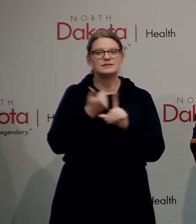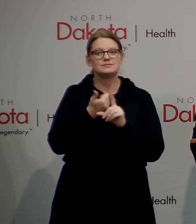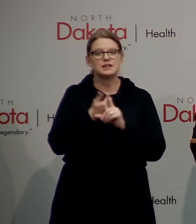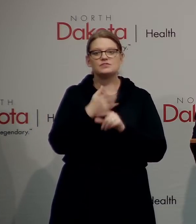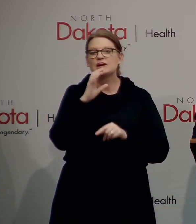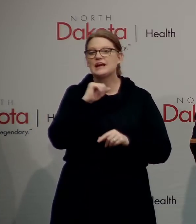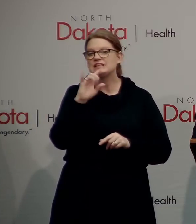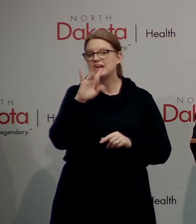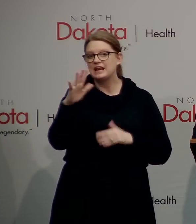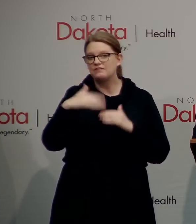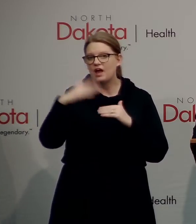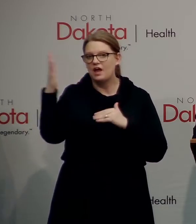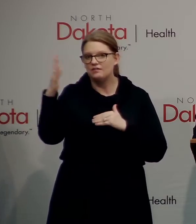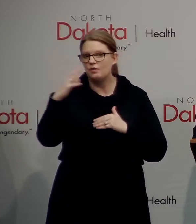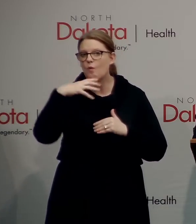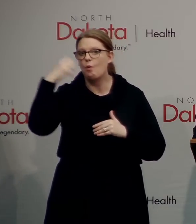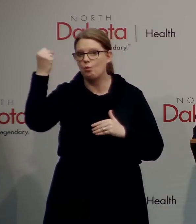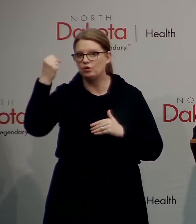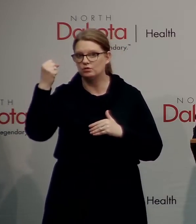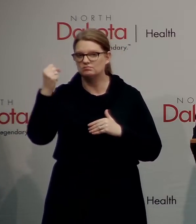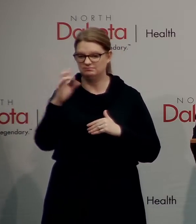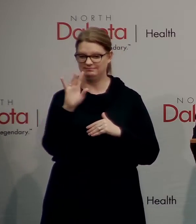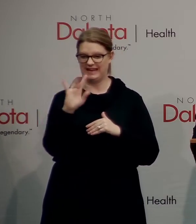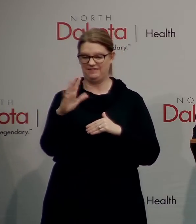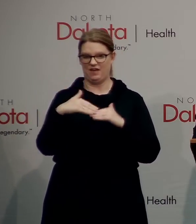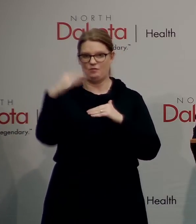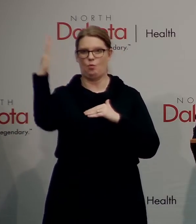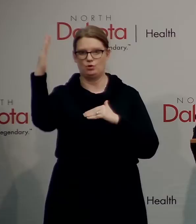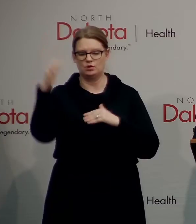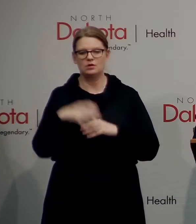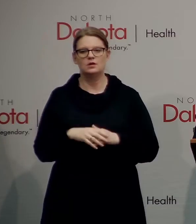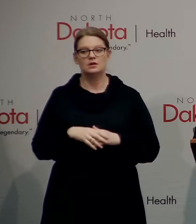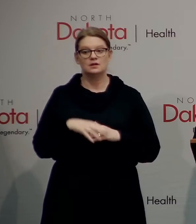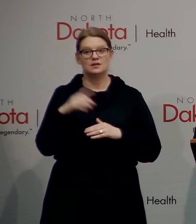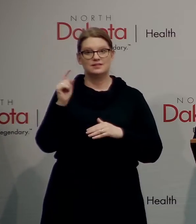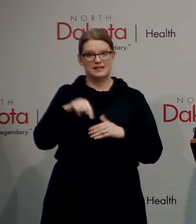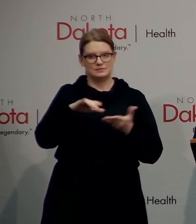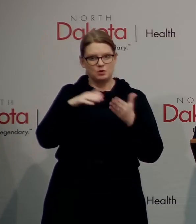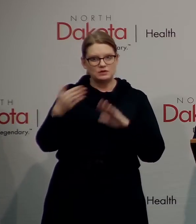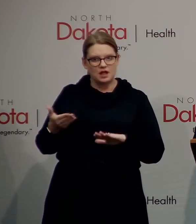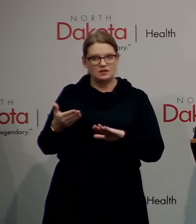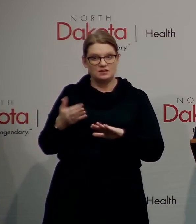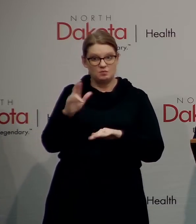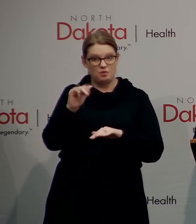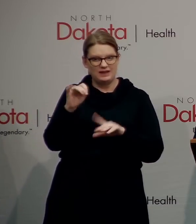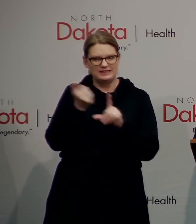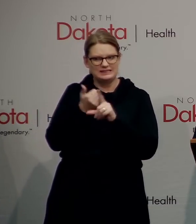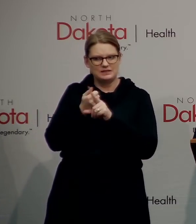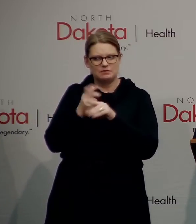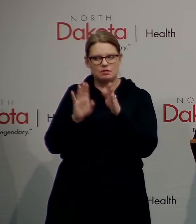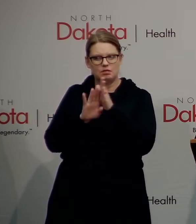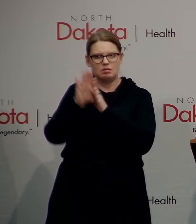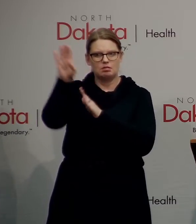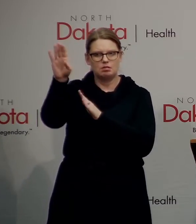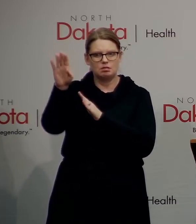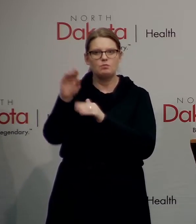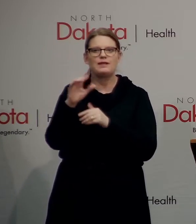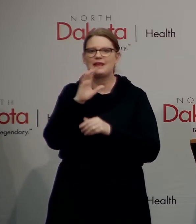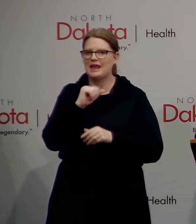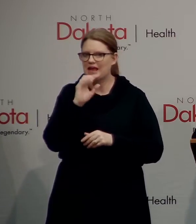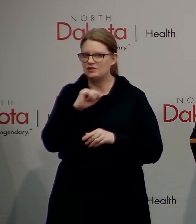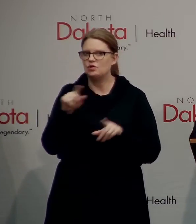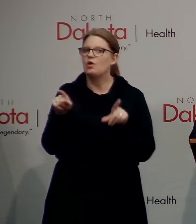or older. But the mortality rate for this disease escalates with age, and it also escalates with